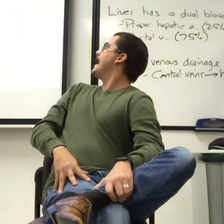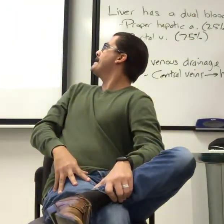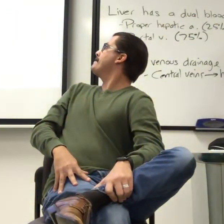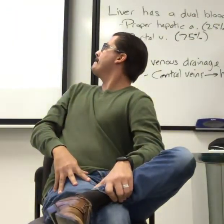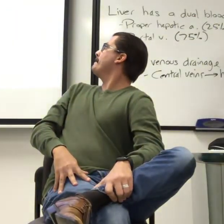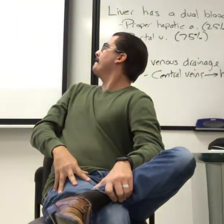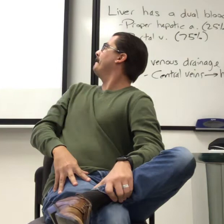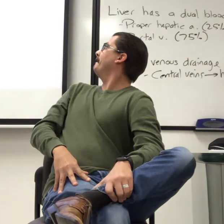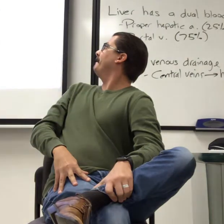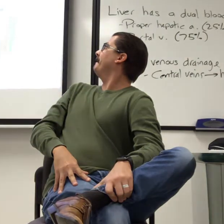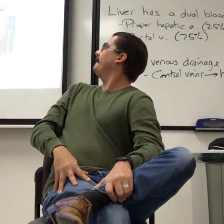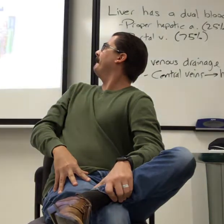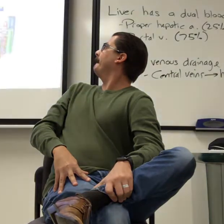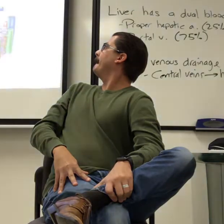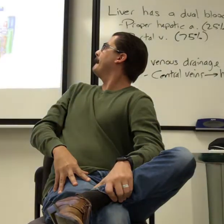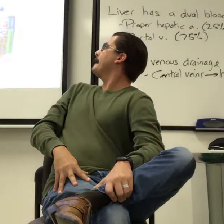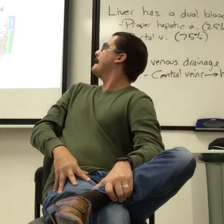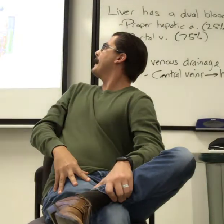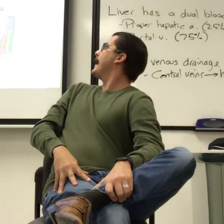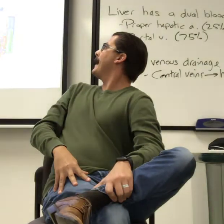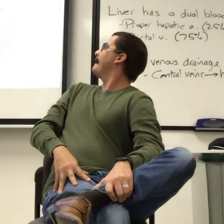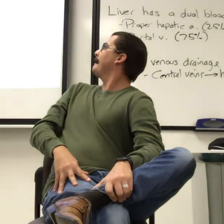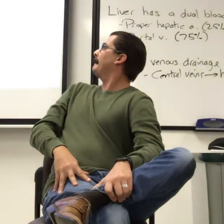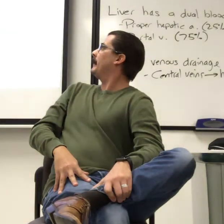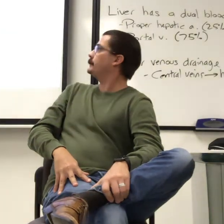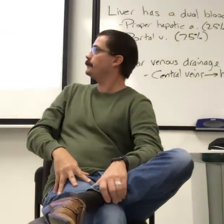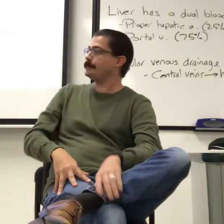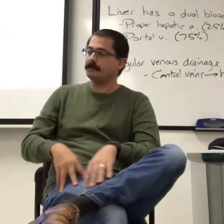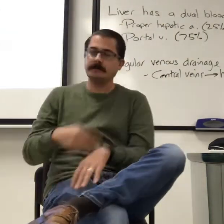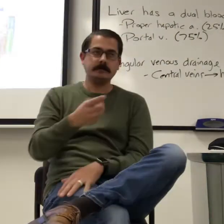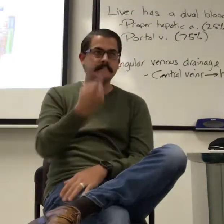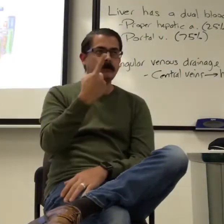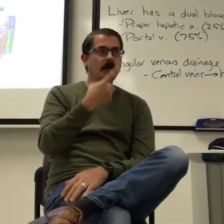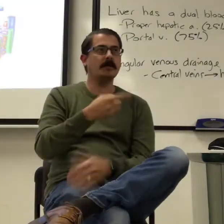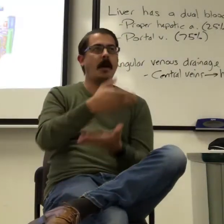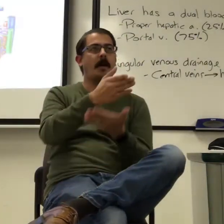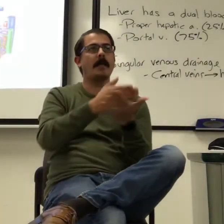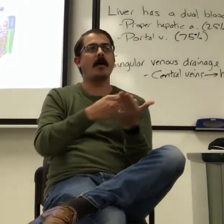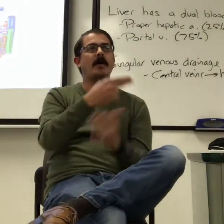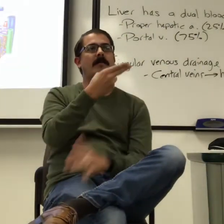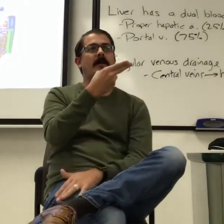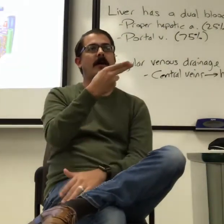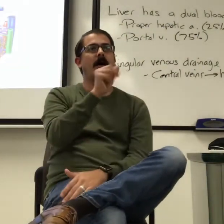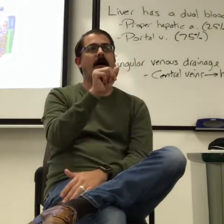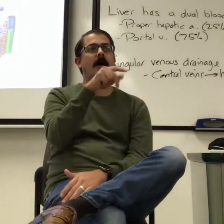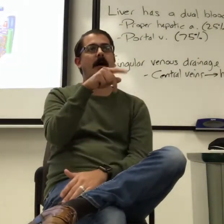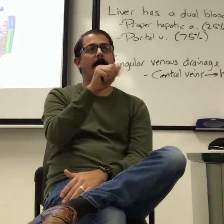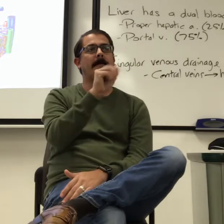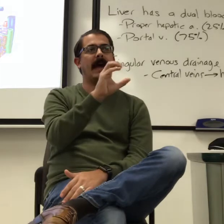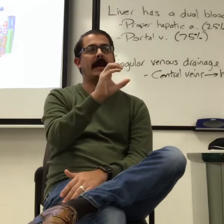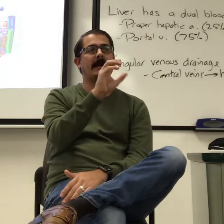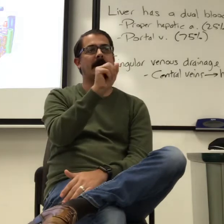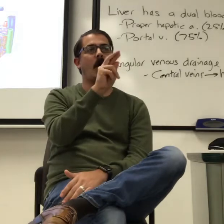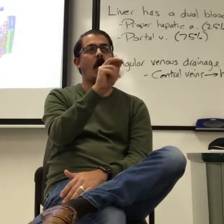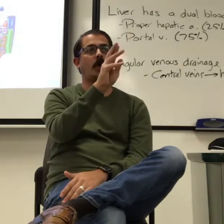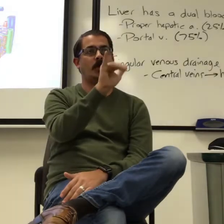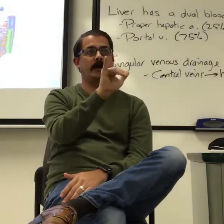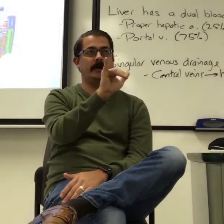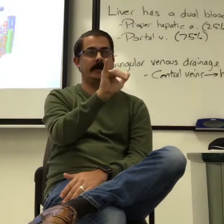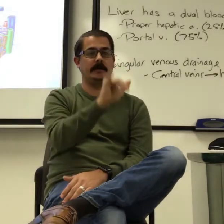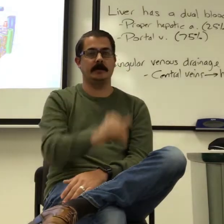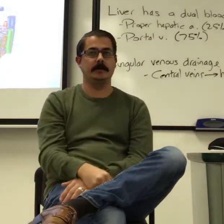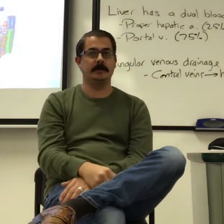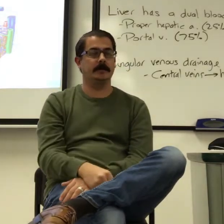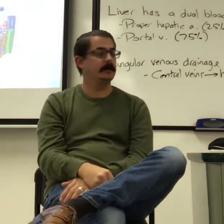One is a branch of the hepatic artery. Also, I'll put a little circle representing a branch of